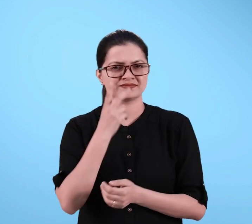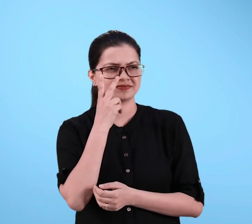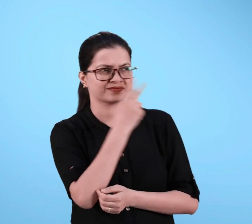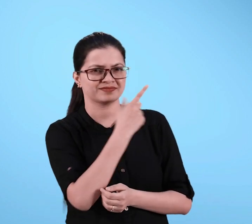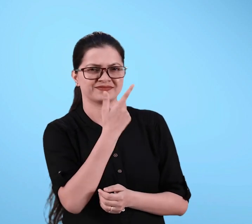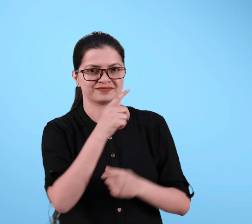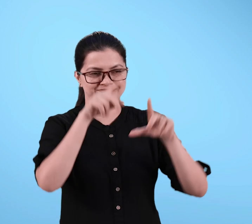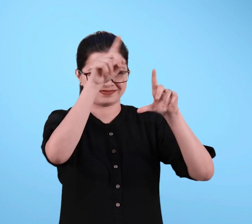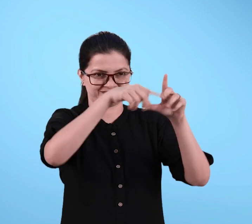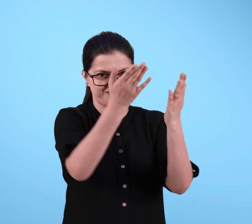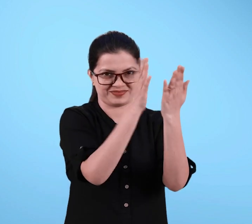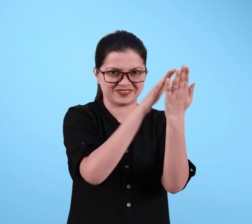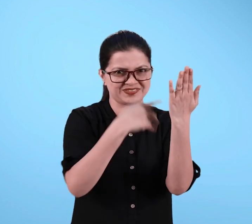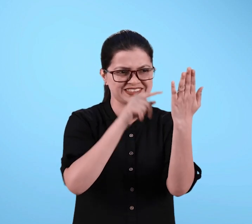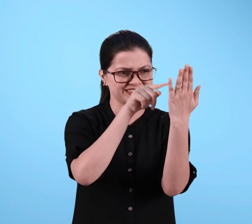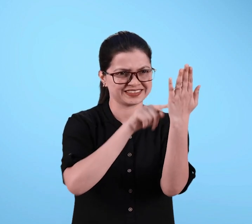and on the other as shown in figure